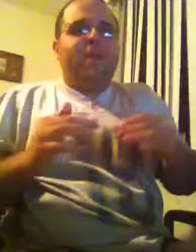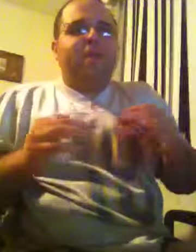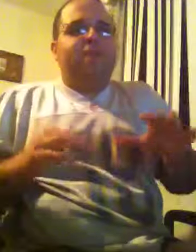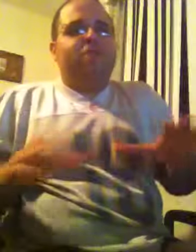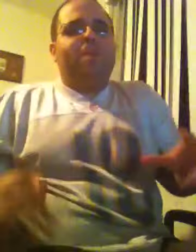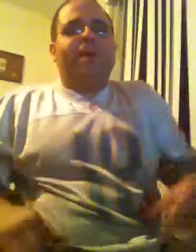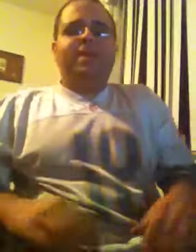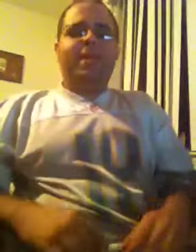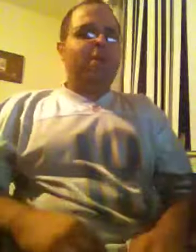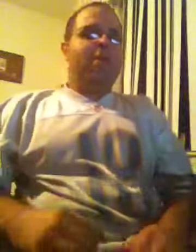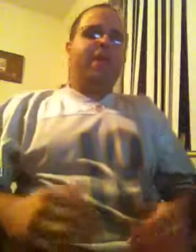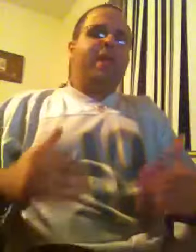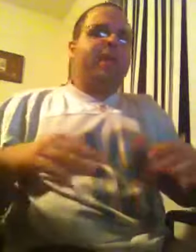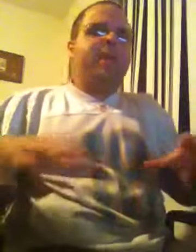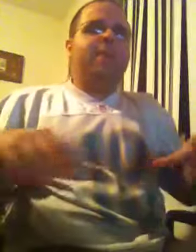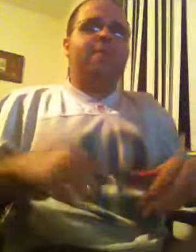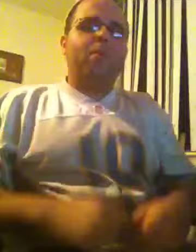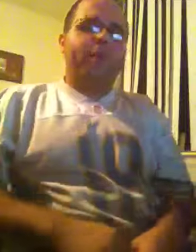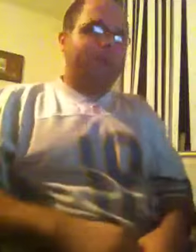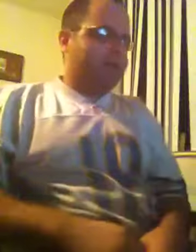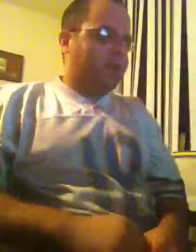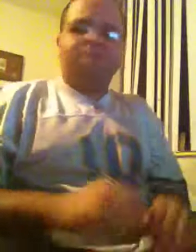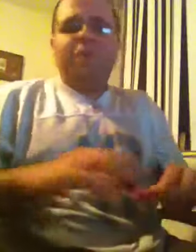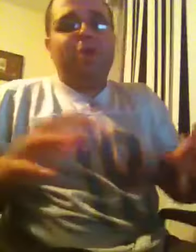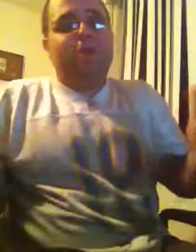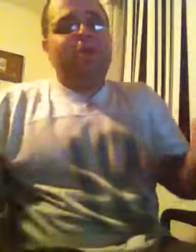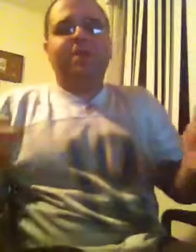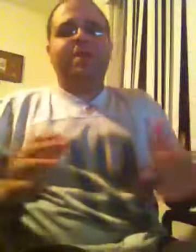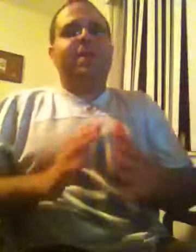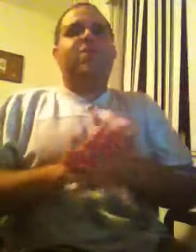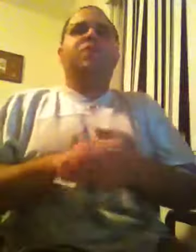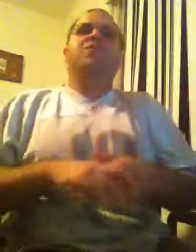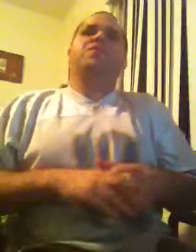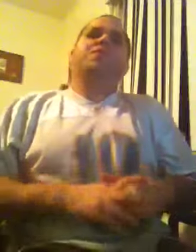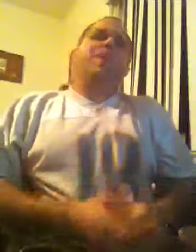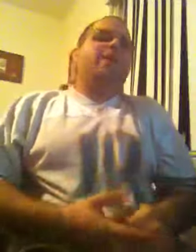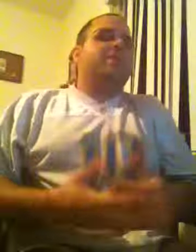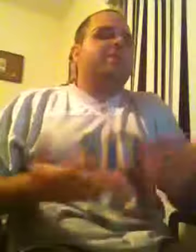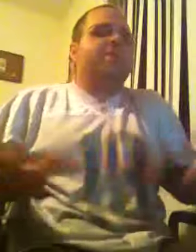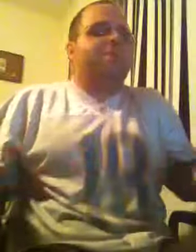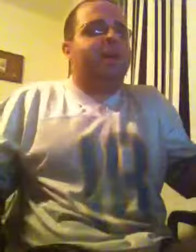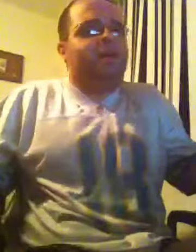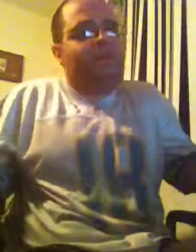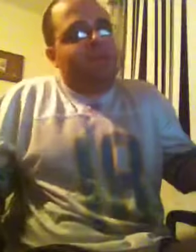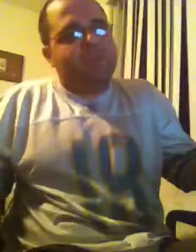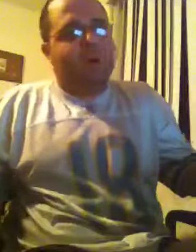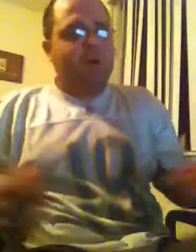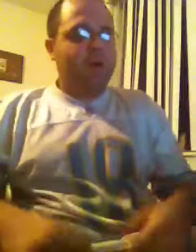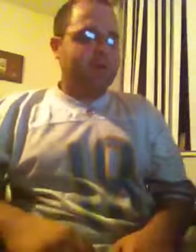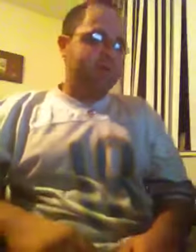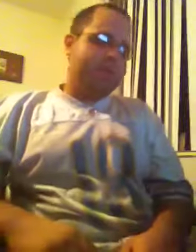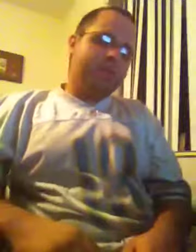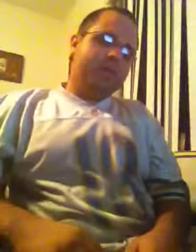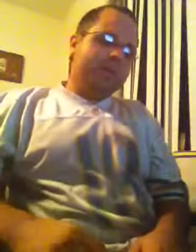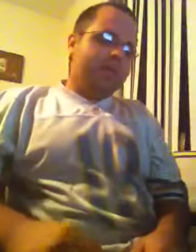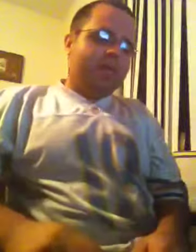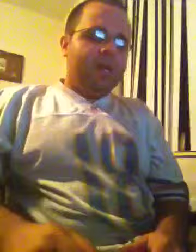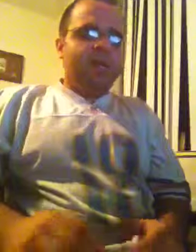and then we'll back down. Natalie had to come break us up. Yo, thank you for introducing Natalie. Believe it or not, dawg, she's in my heart. You